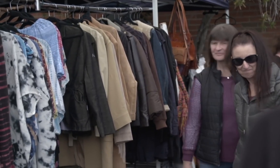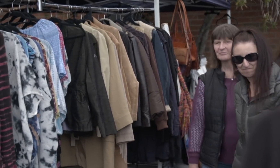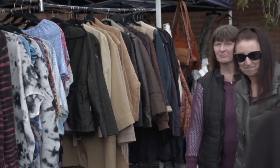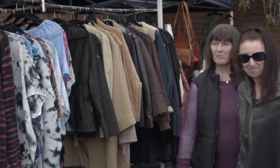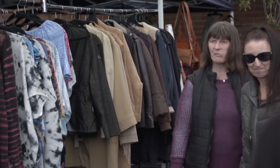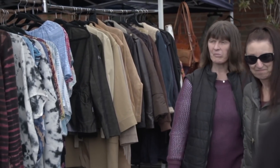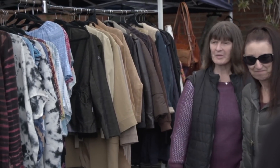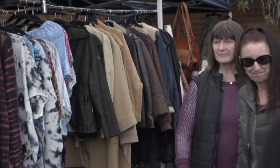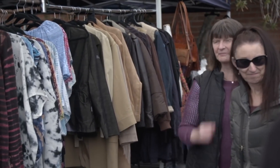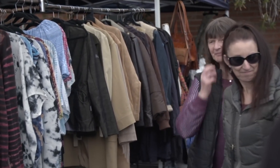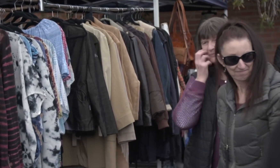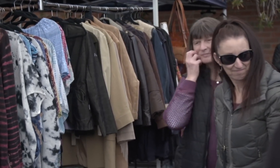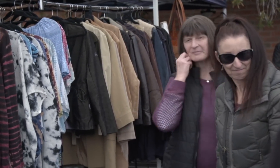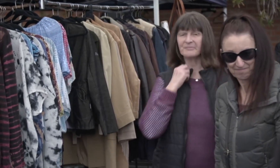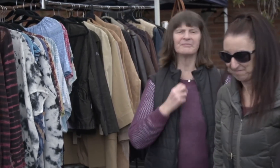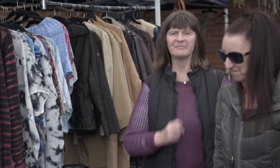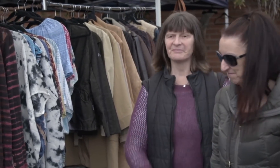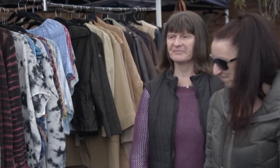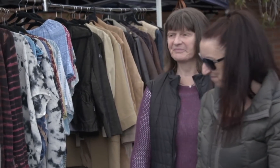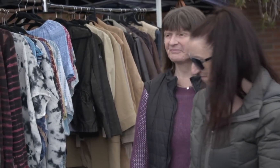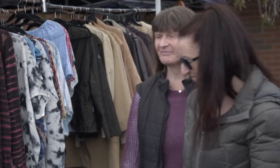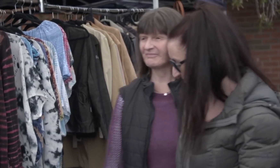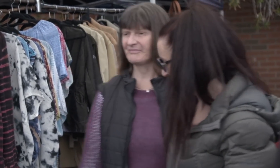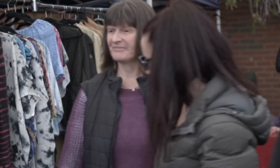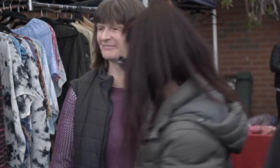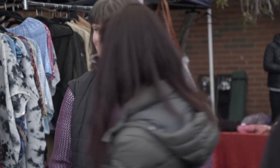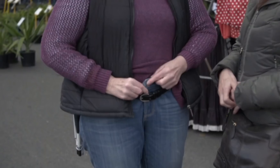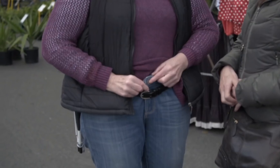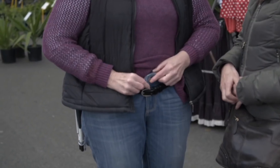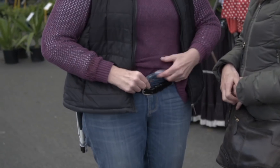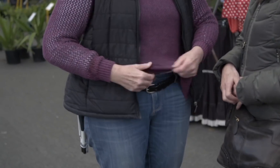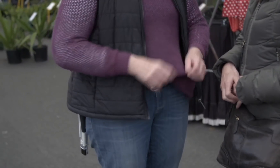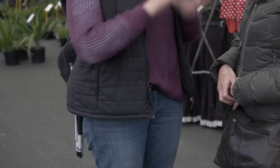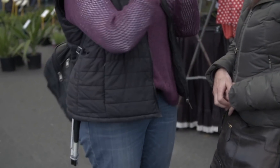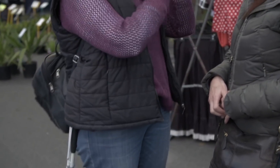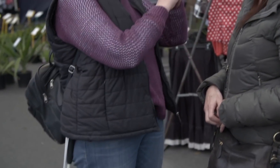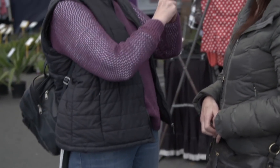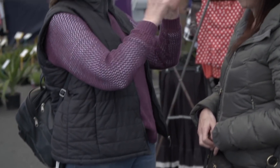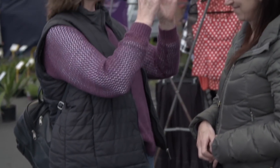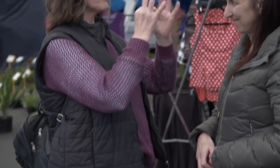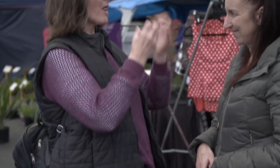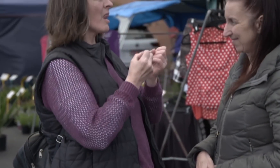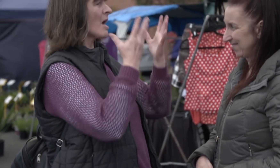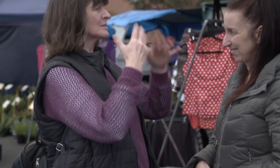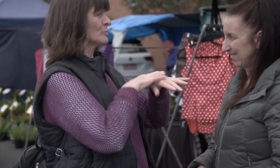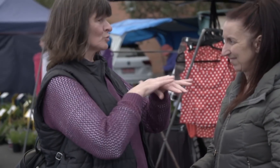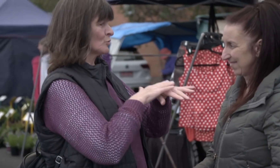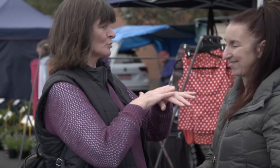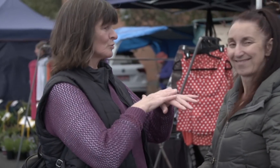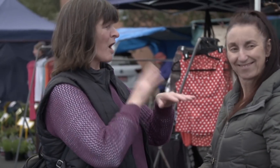So I have some braille on my clothes. So there's a little braille on my button. It says LB, so I know that these jeans are a